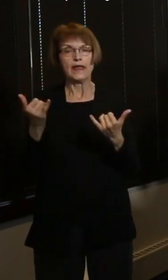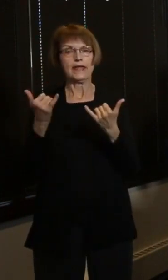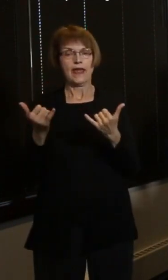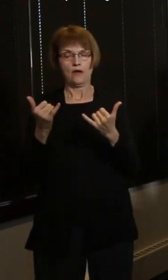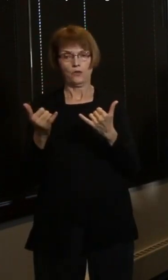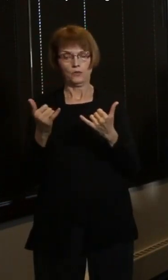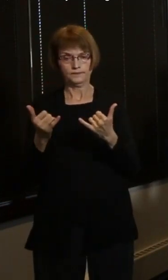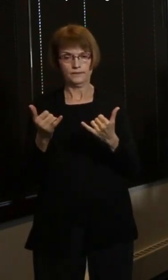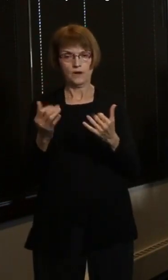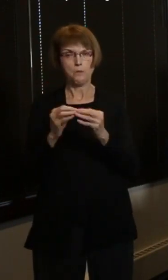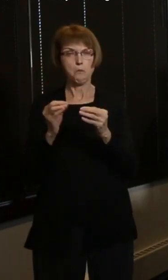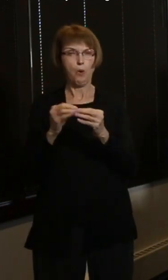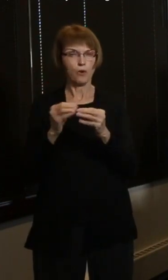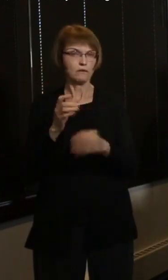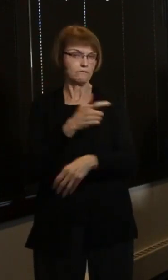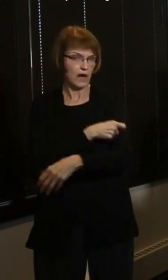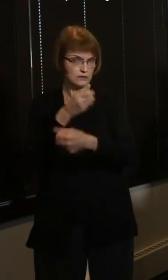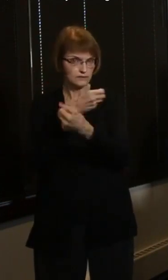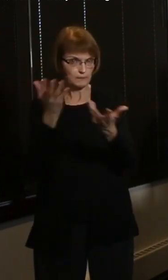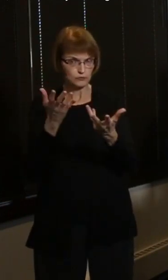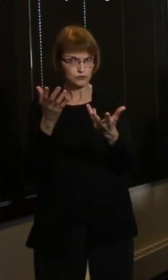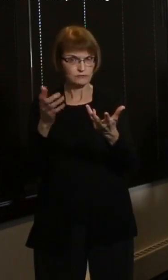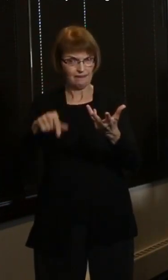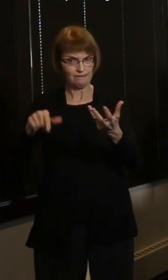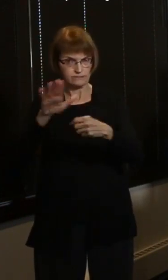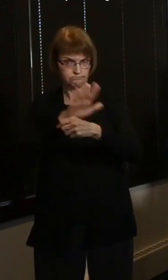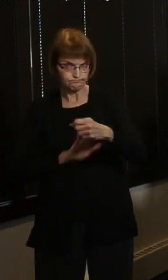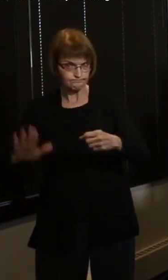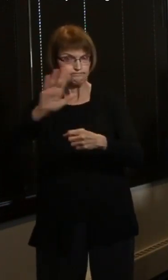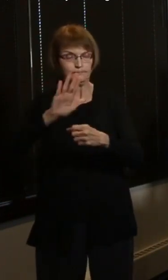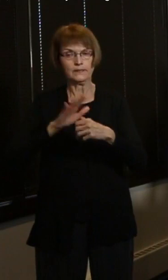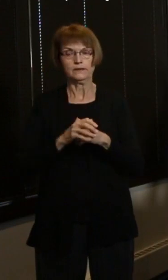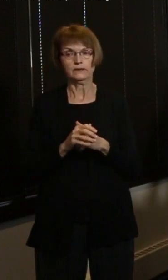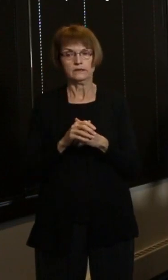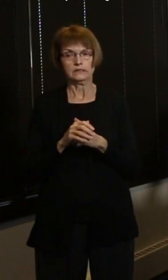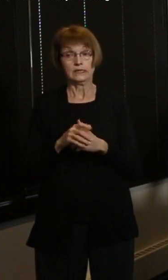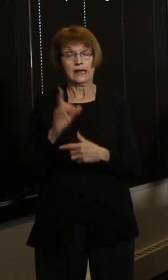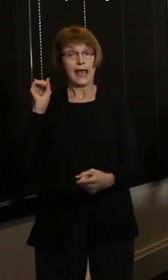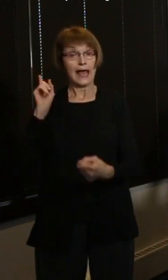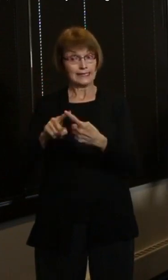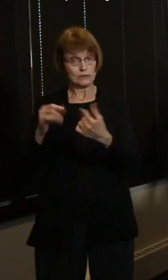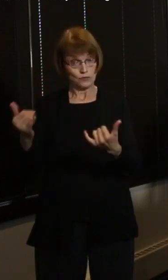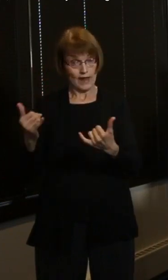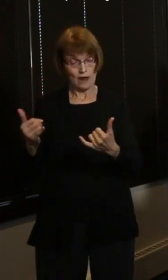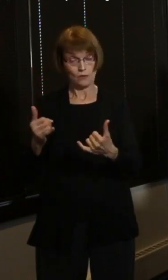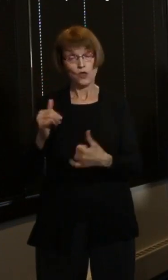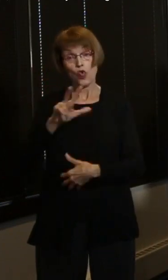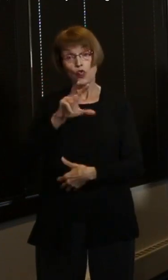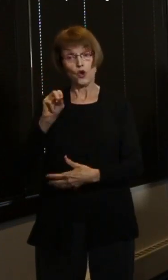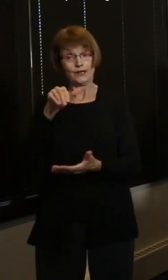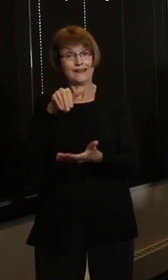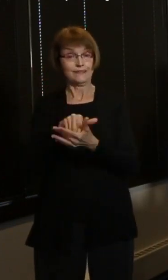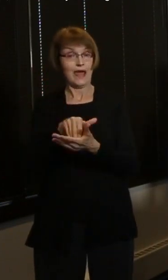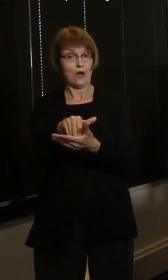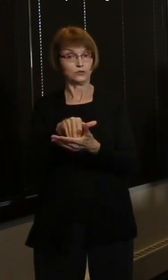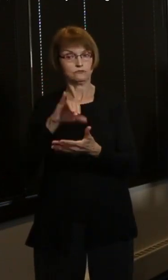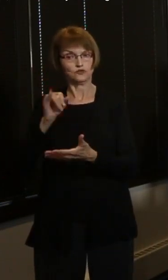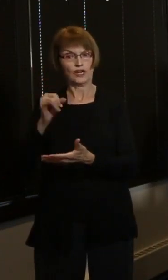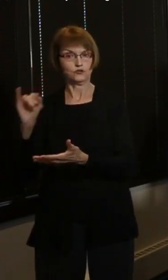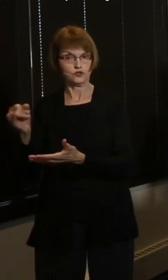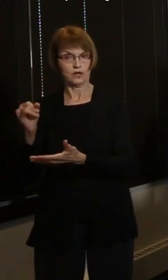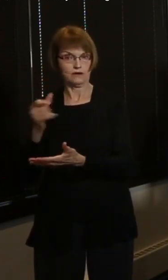the vaccine and our region. So to date, approximately 30,000 doses of the